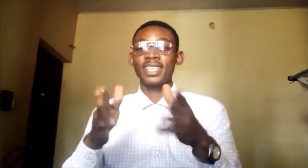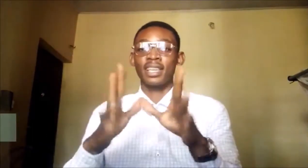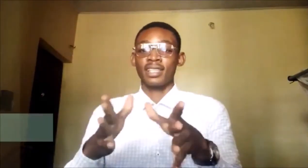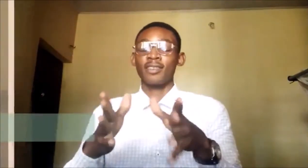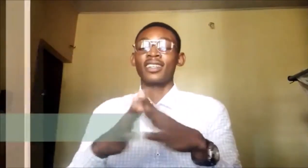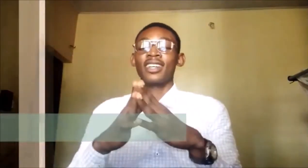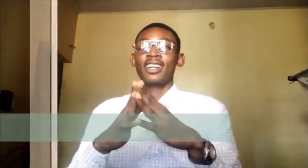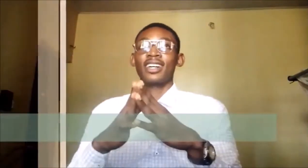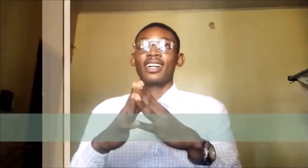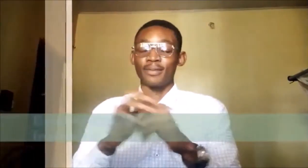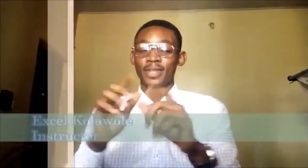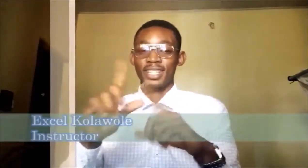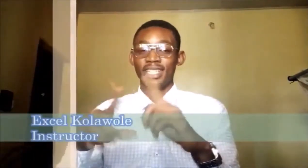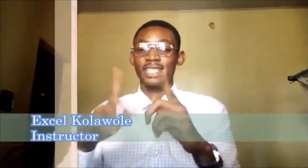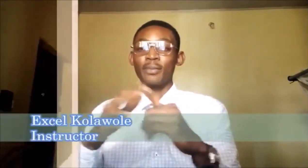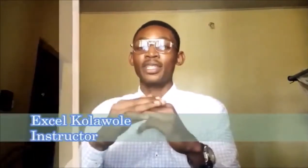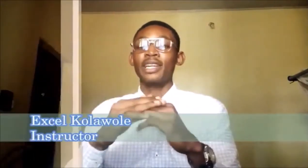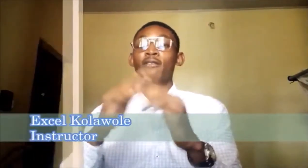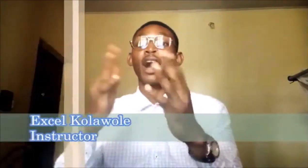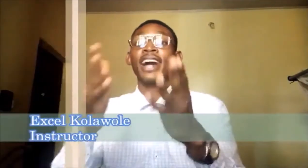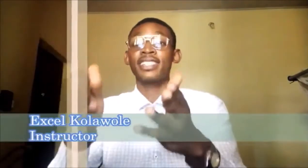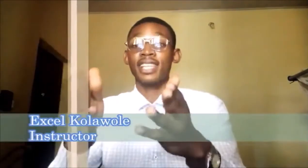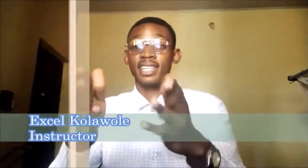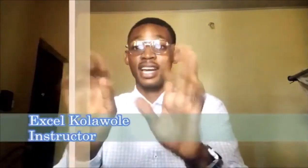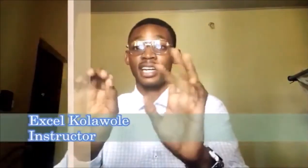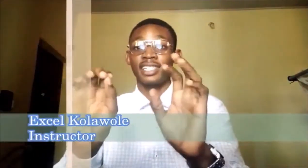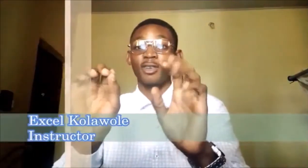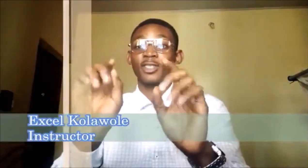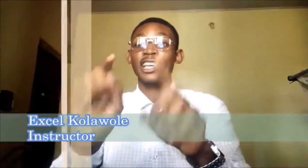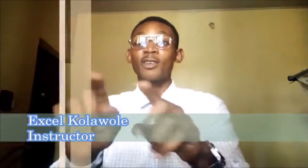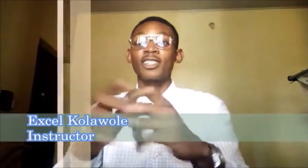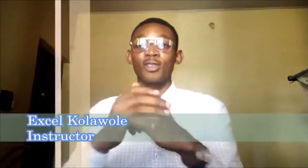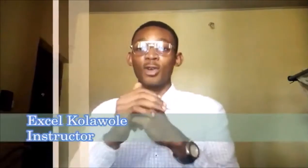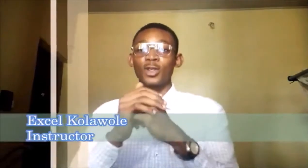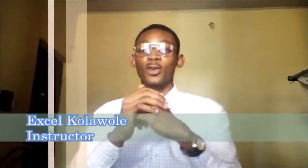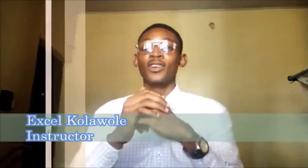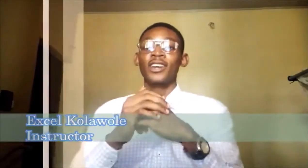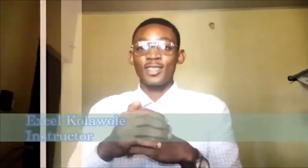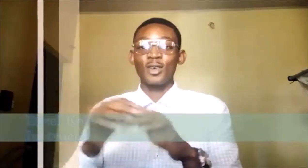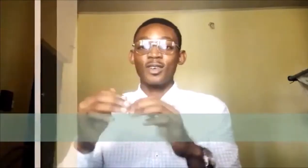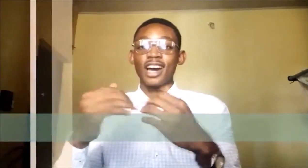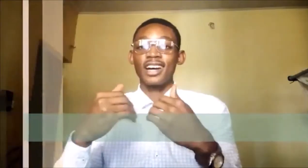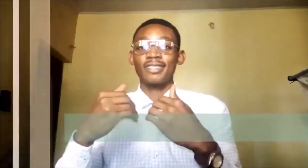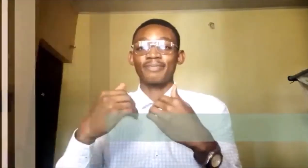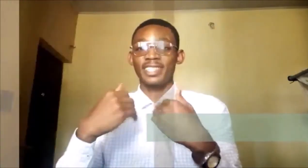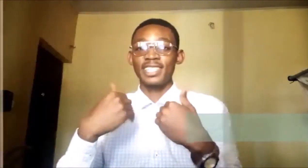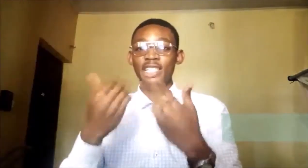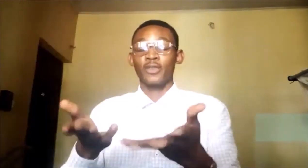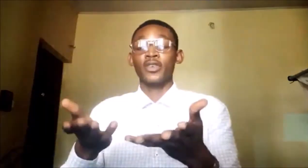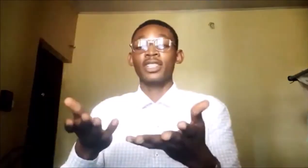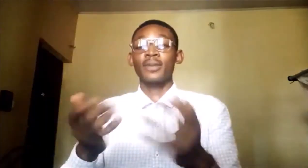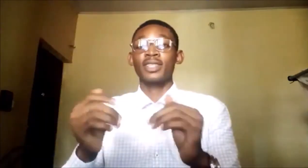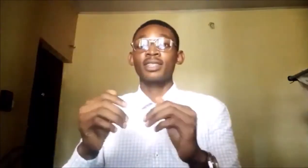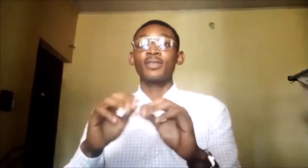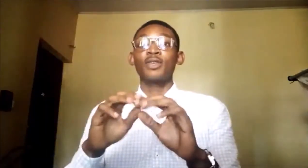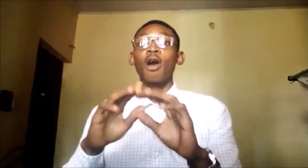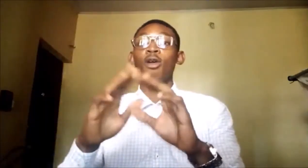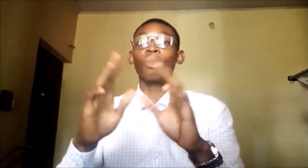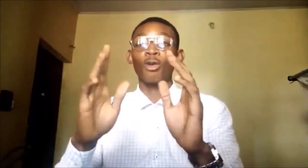Excel. I'm an interpreter for iSign and your second instructor. So since this is the first time you're seeing me, you are all